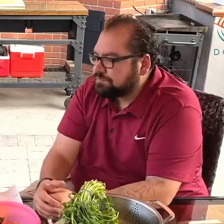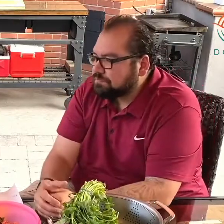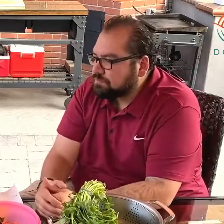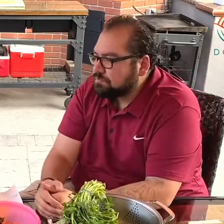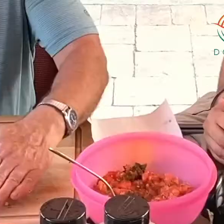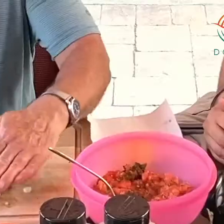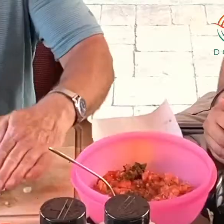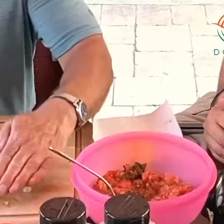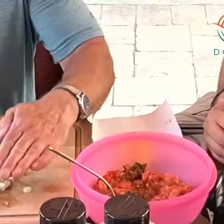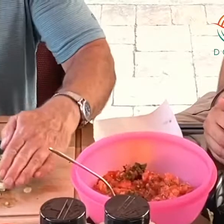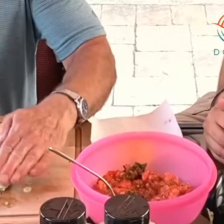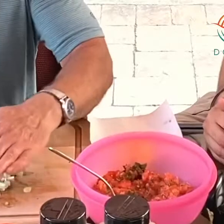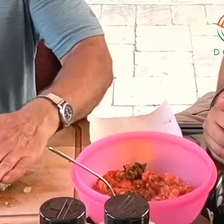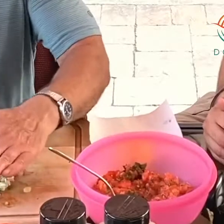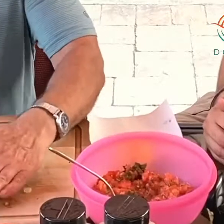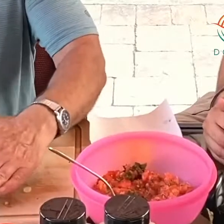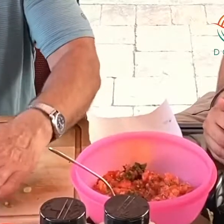Chop them up into small pieces.